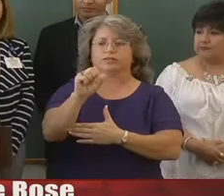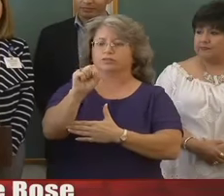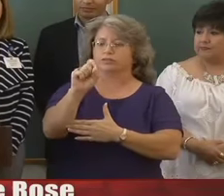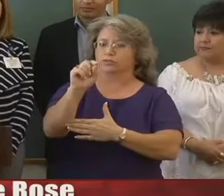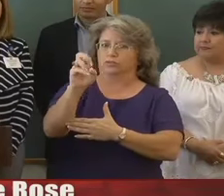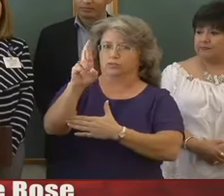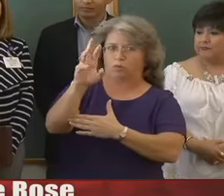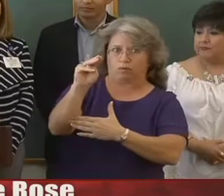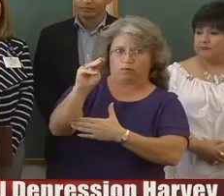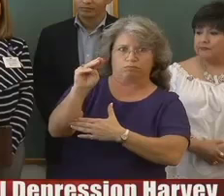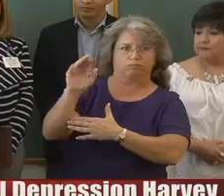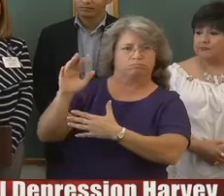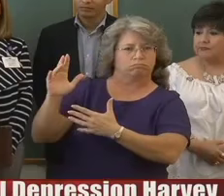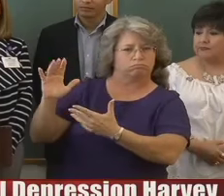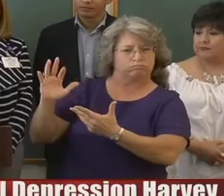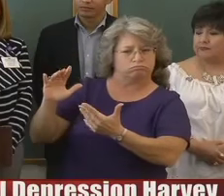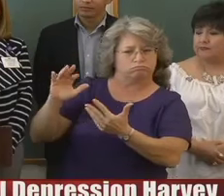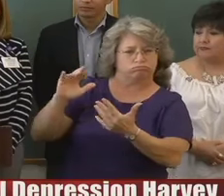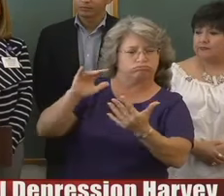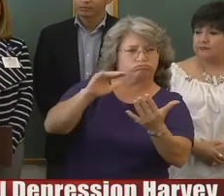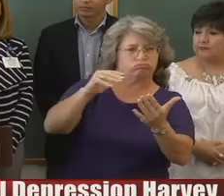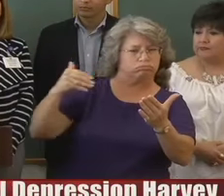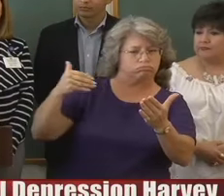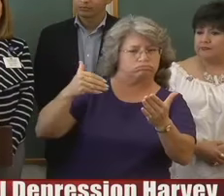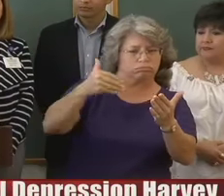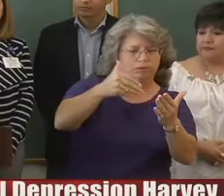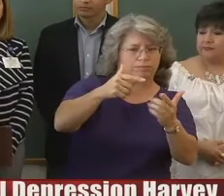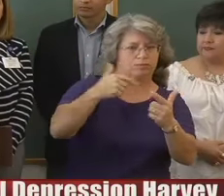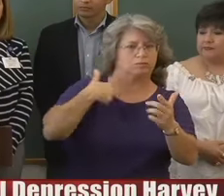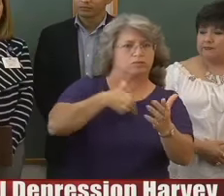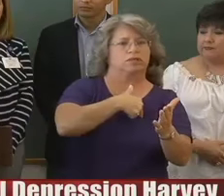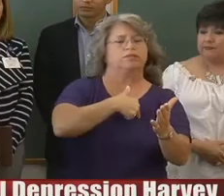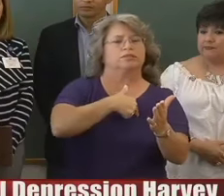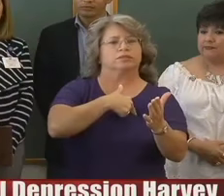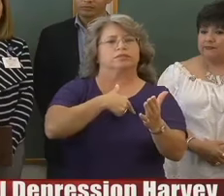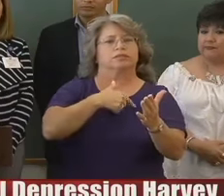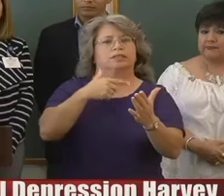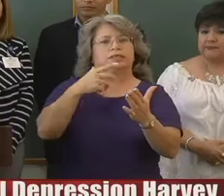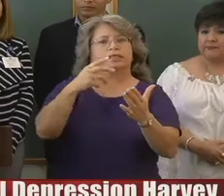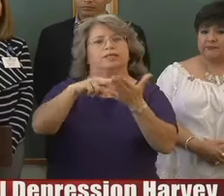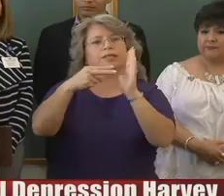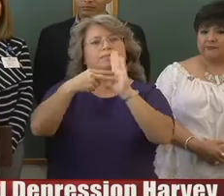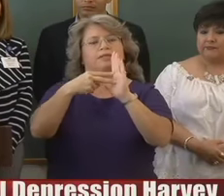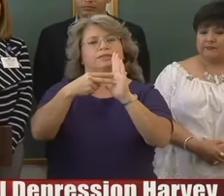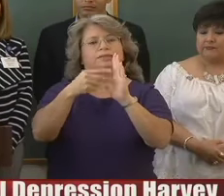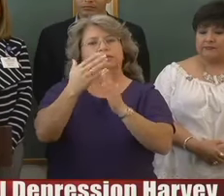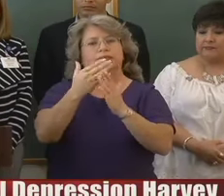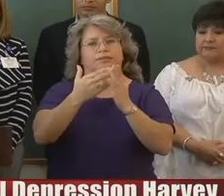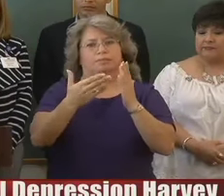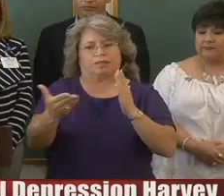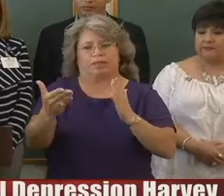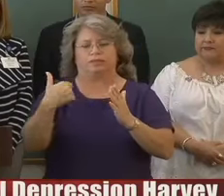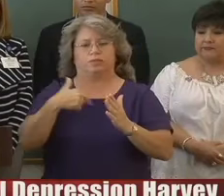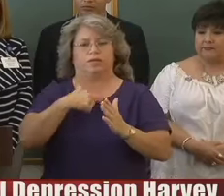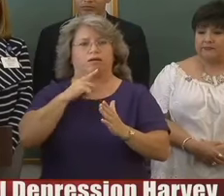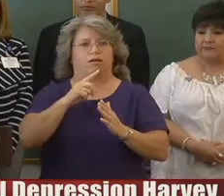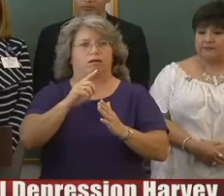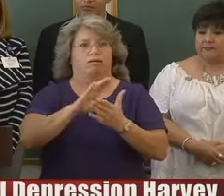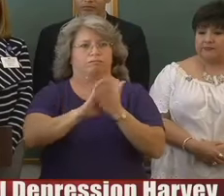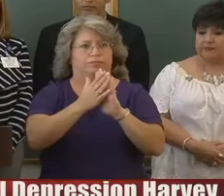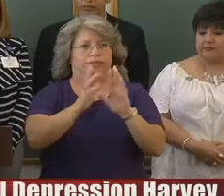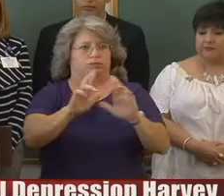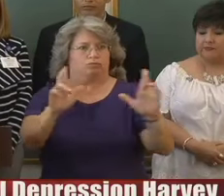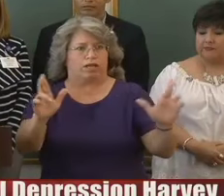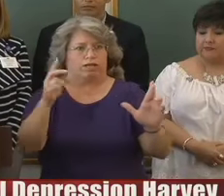storm that may be headed in our direction, and as a result, there are some things that we are preparing for, one of